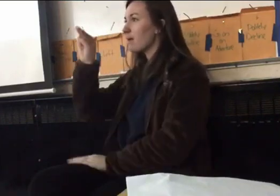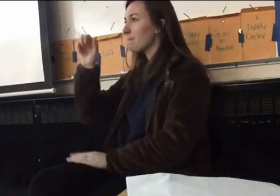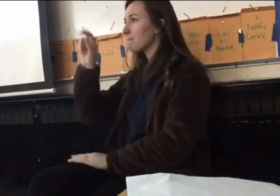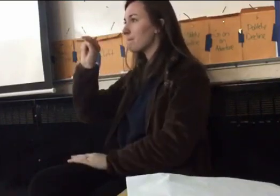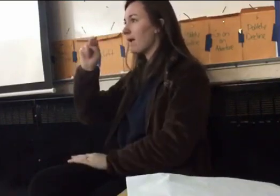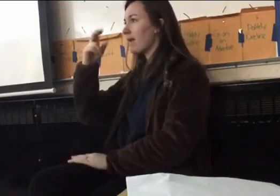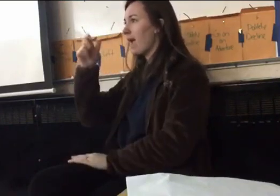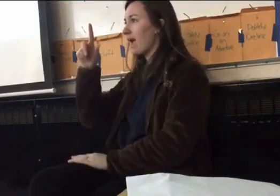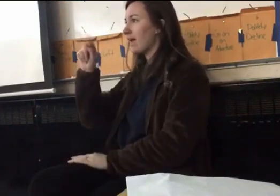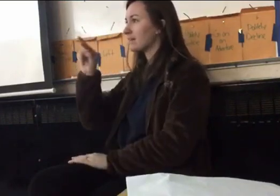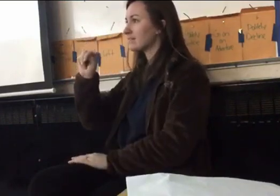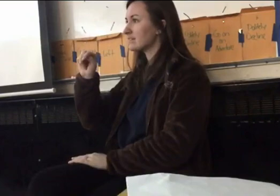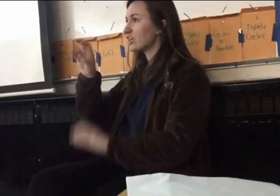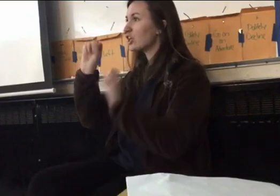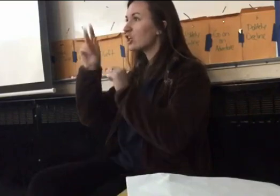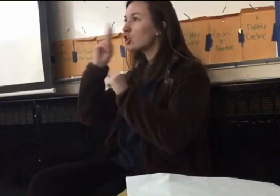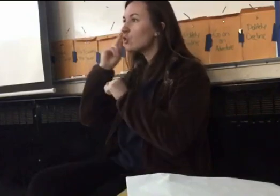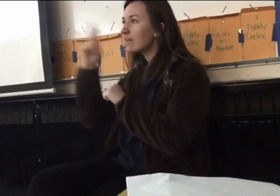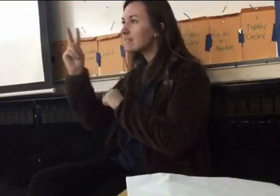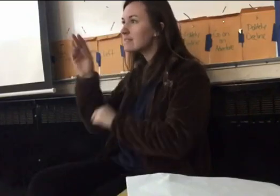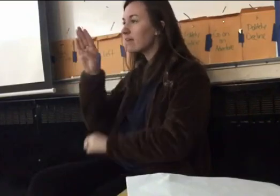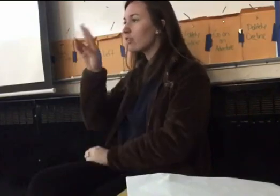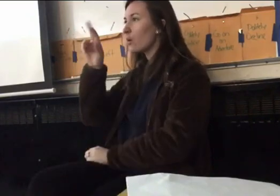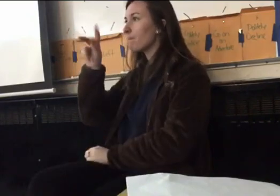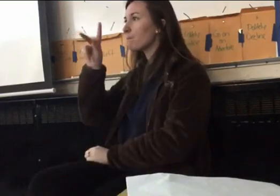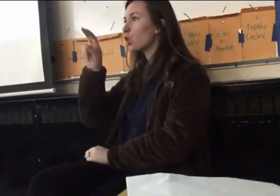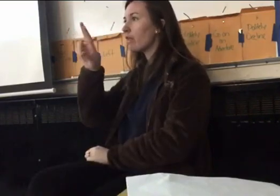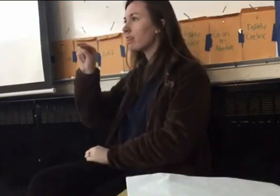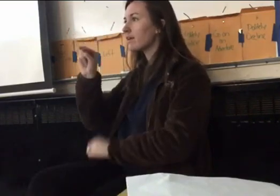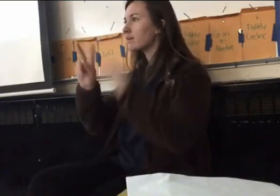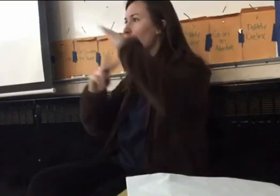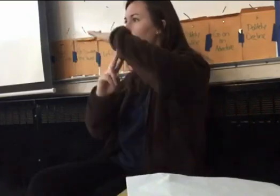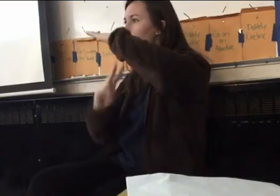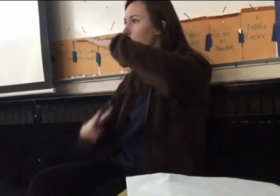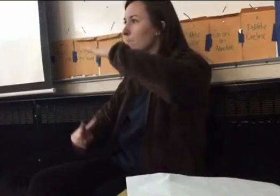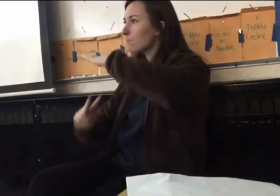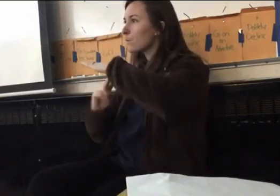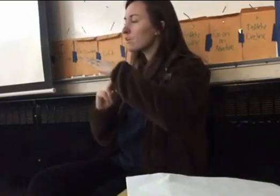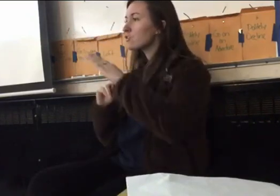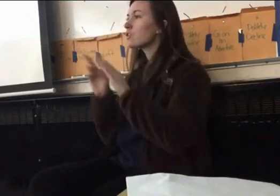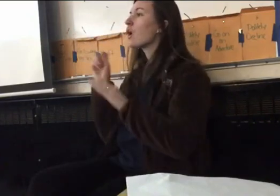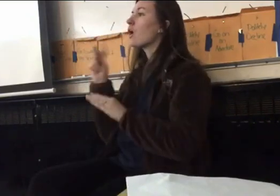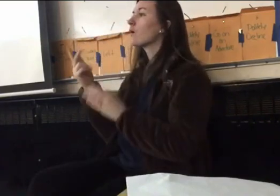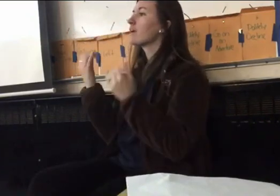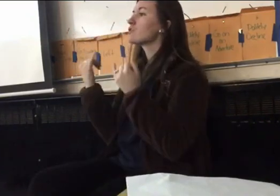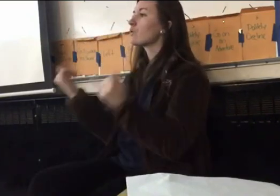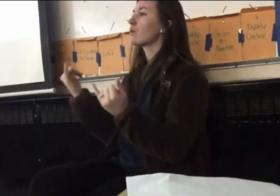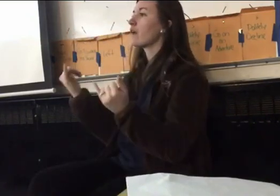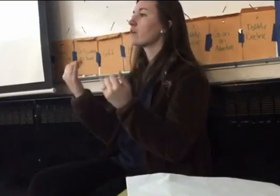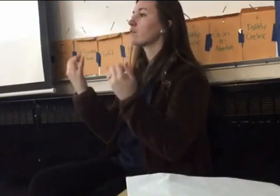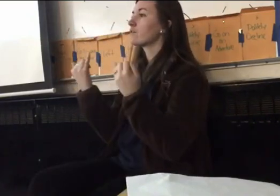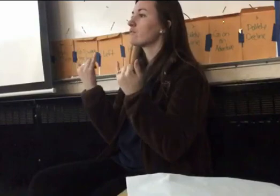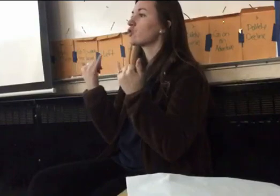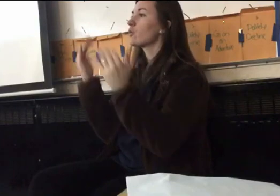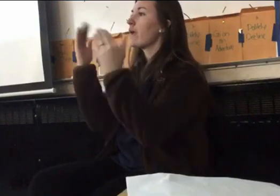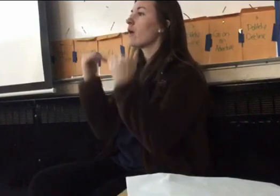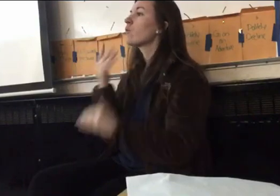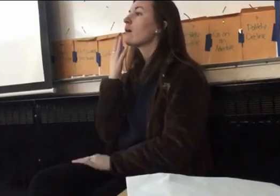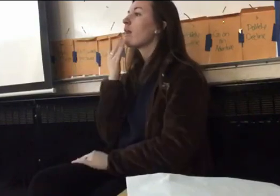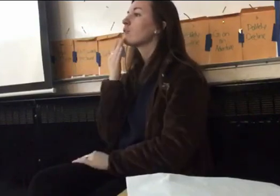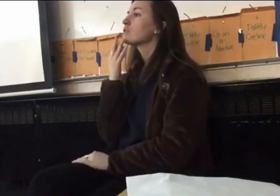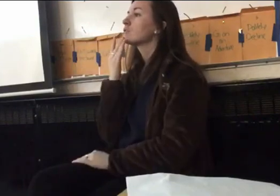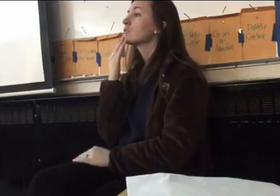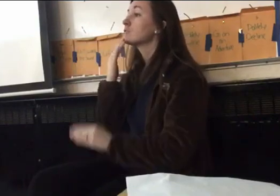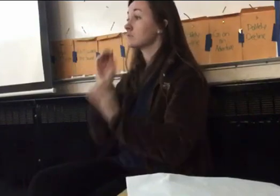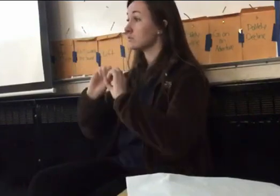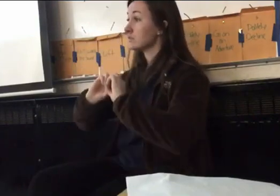is the Brooklyn Bridge. What about colors? Is this a very dark or bright part of the image? Bright.